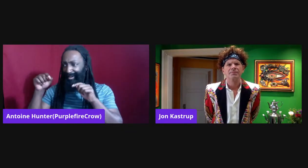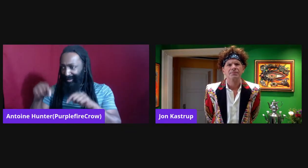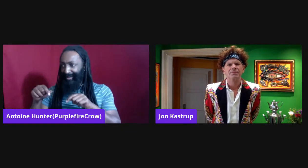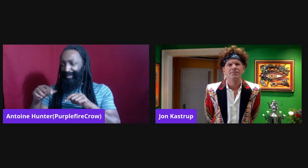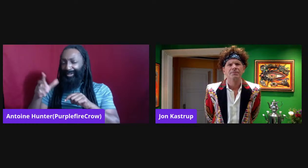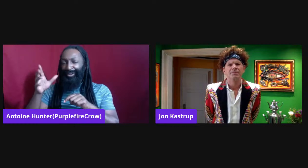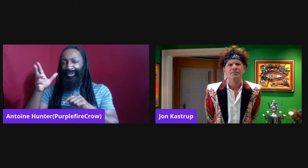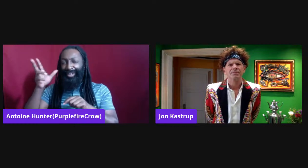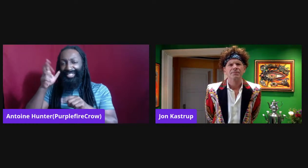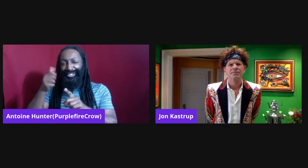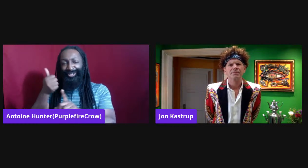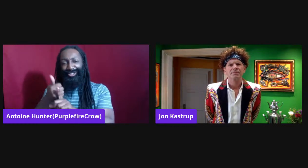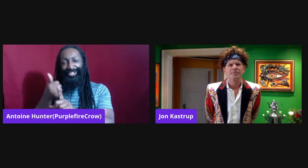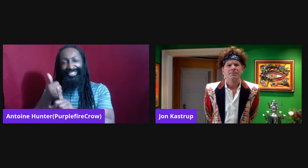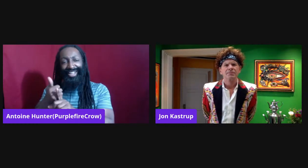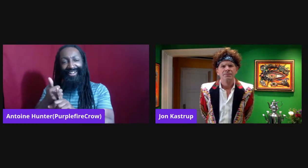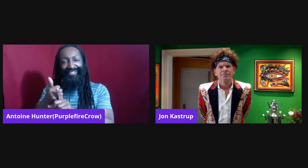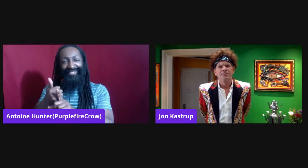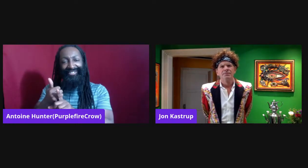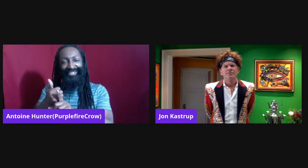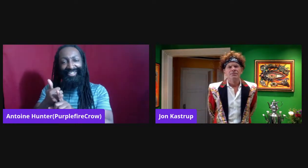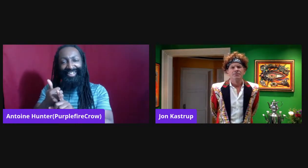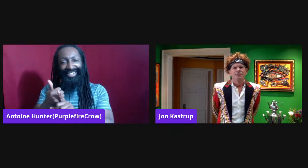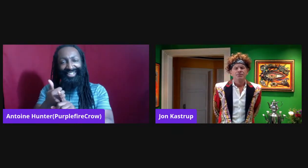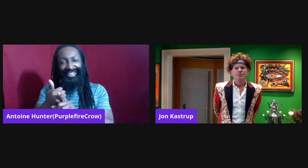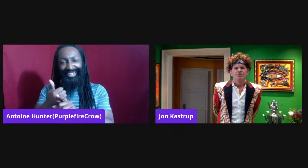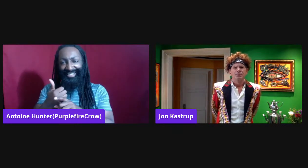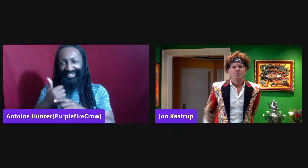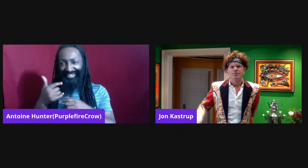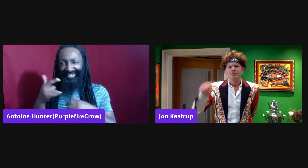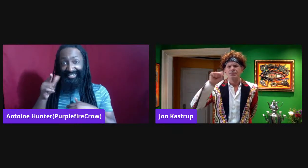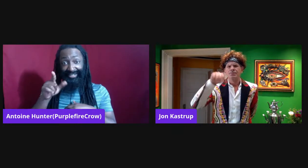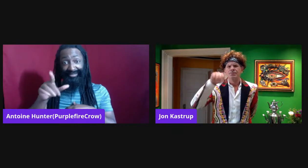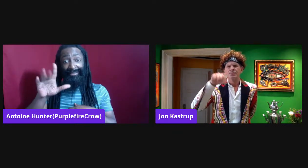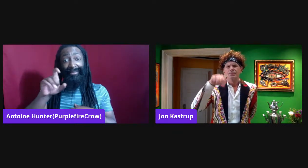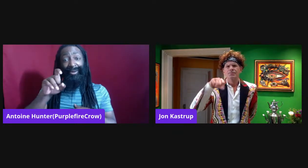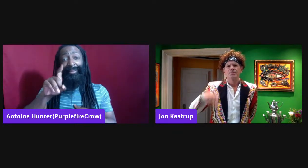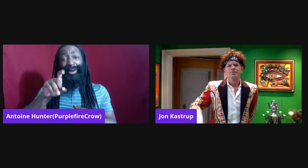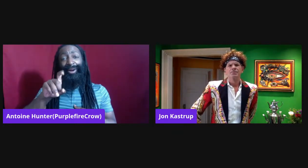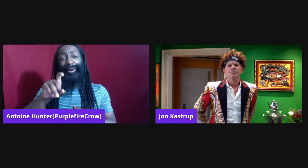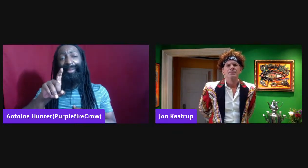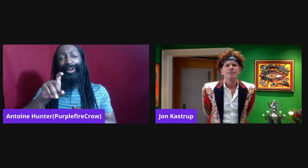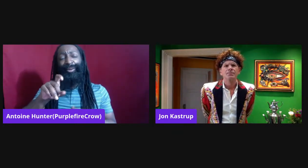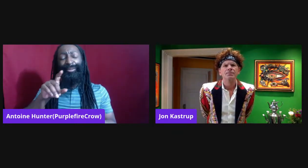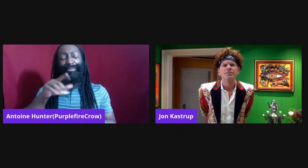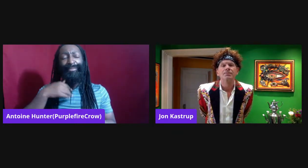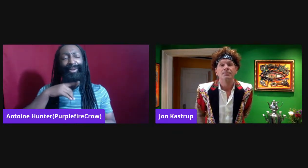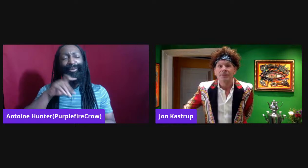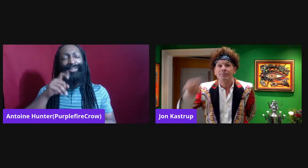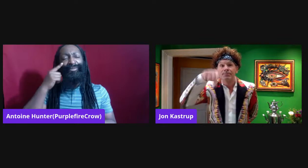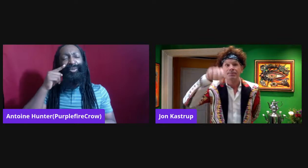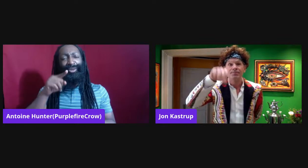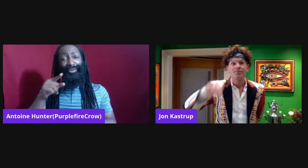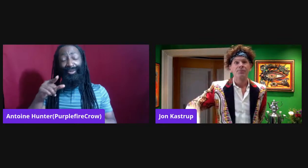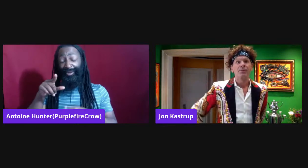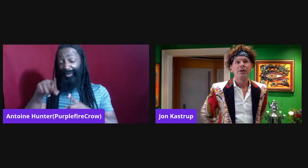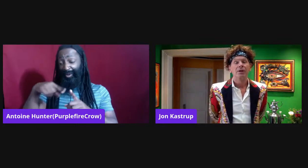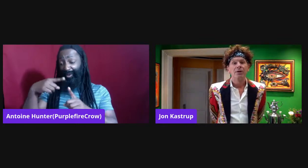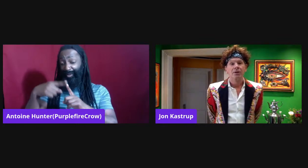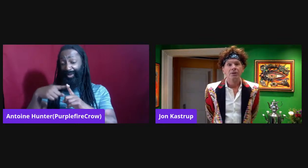I think it's amazing that you are able to really find yourself and follow your own path. You know, you saw people going this way and that way,